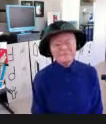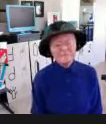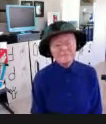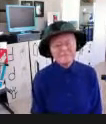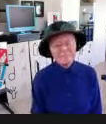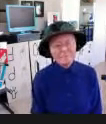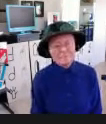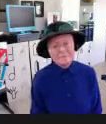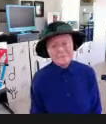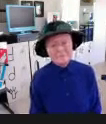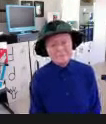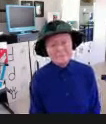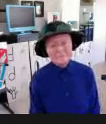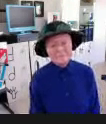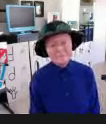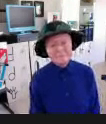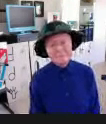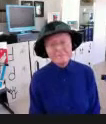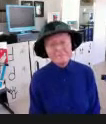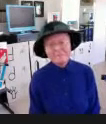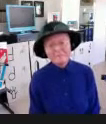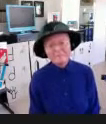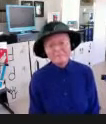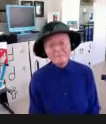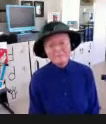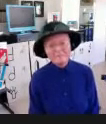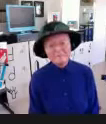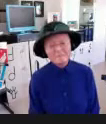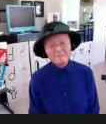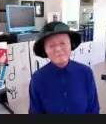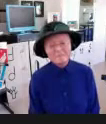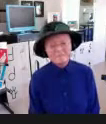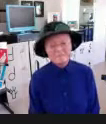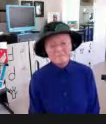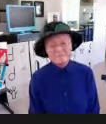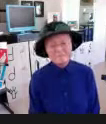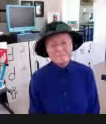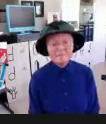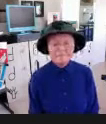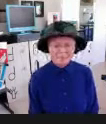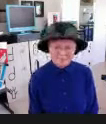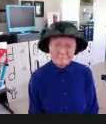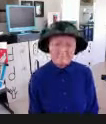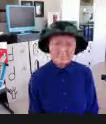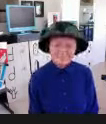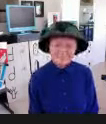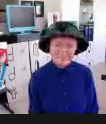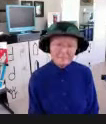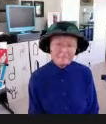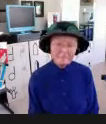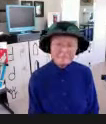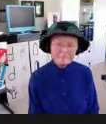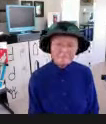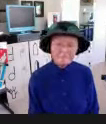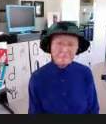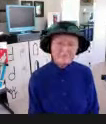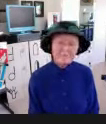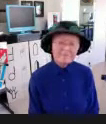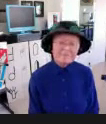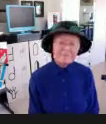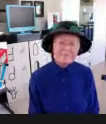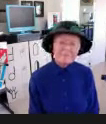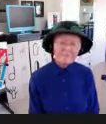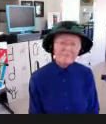red object and its relationship to the other object. So in this first slide, the red